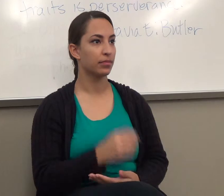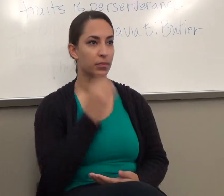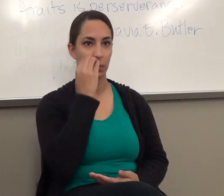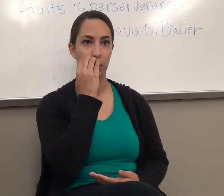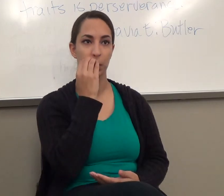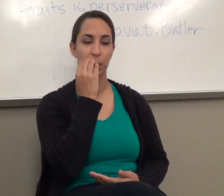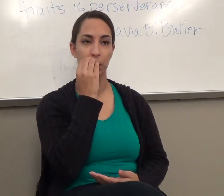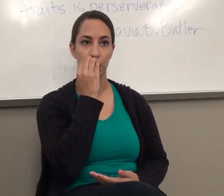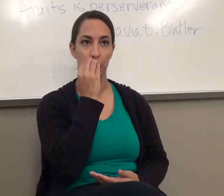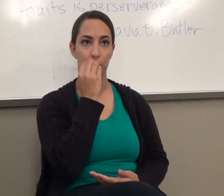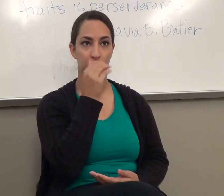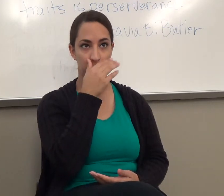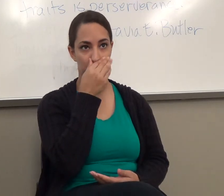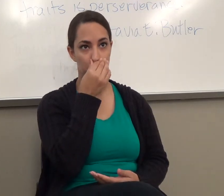This is